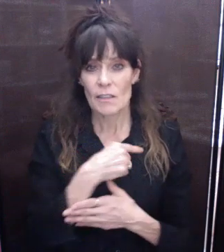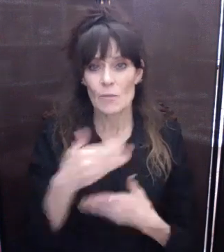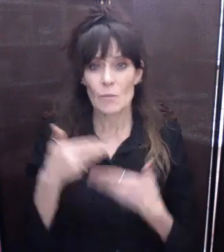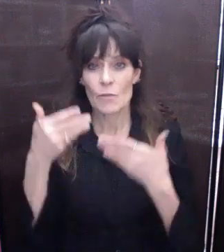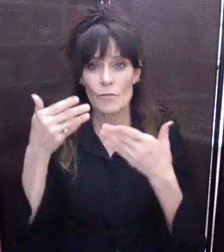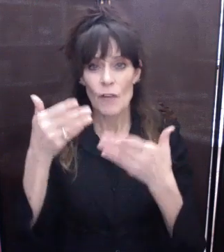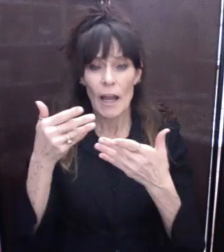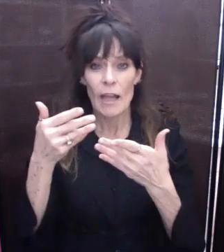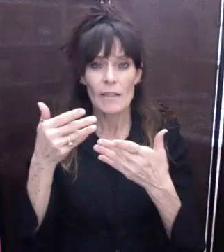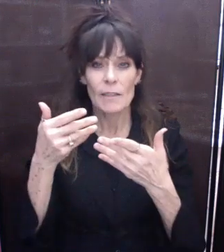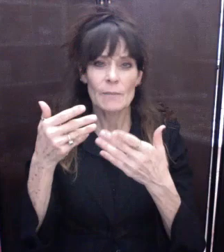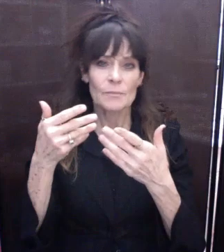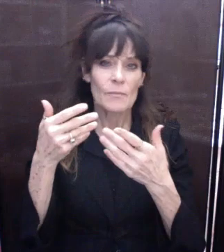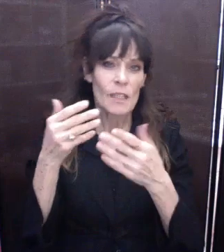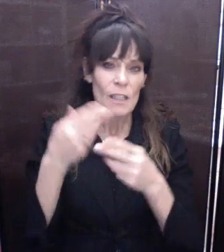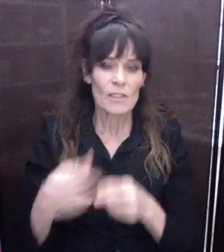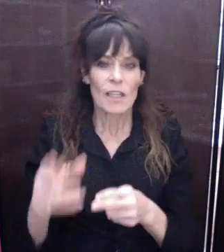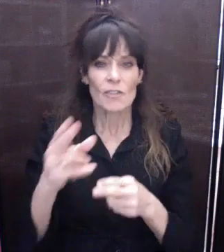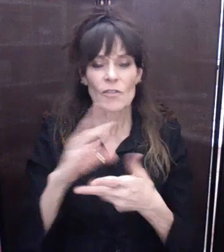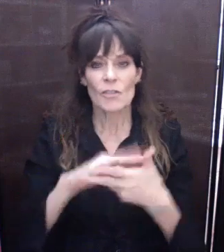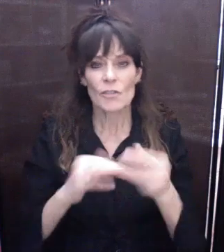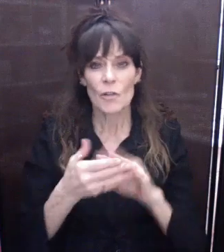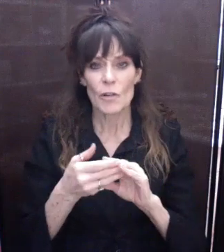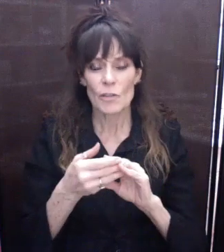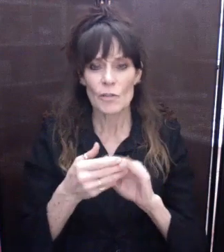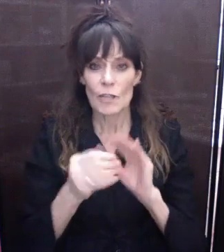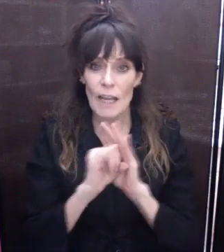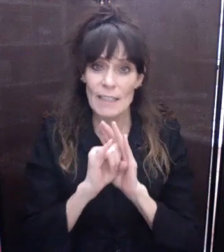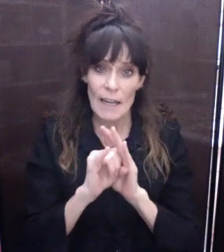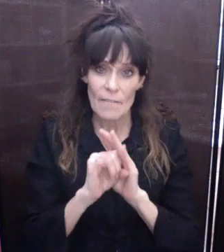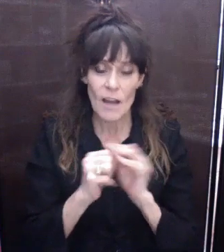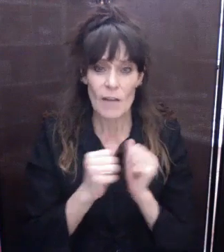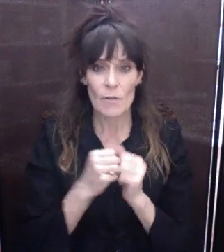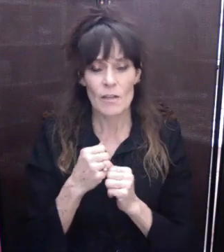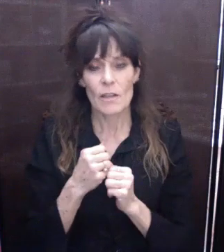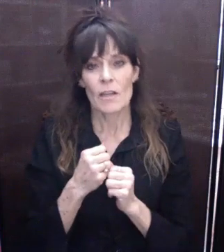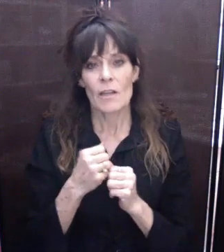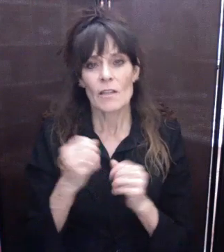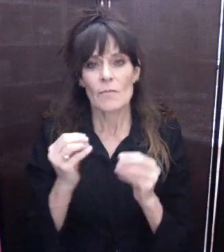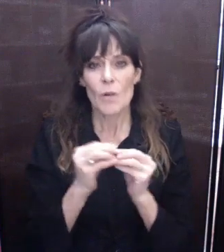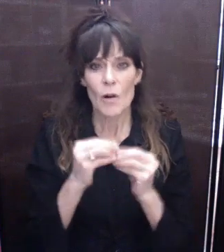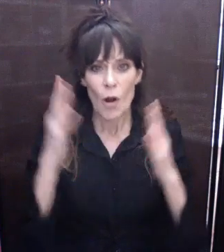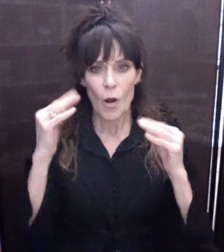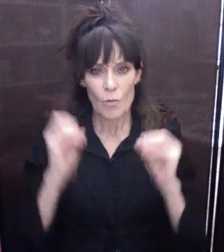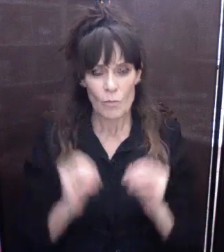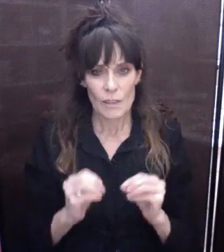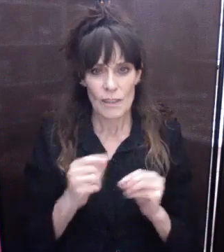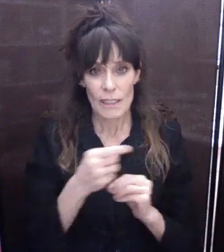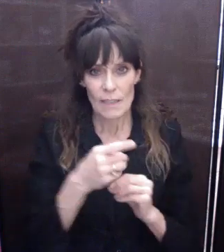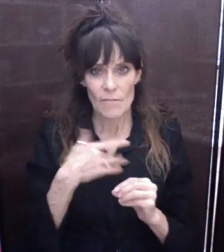drinking, the basis for identification. It says the more hopeless he feels, the better. So